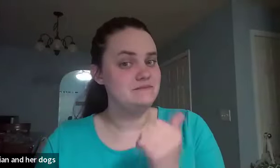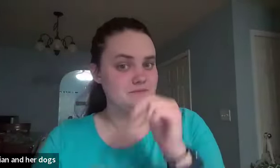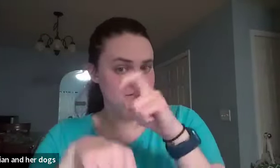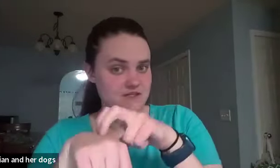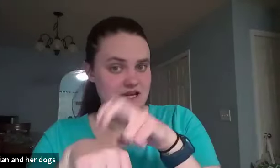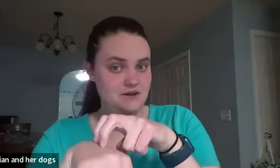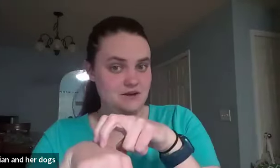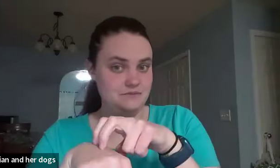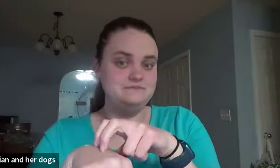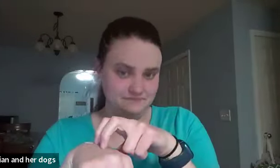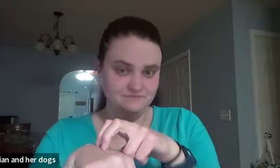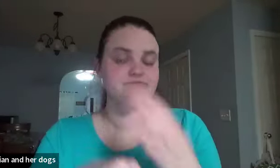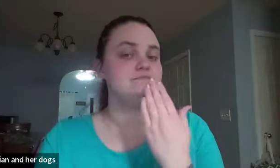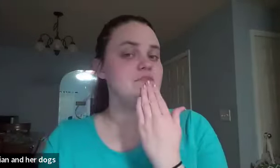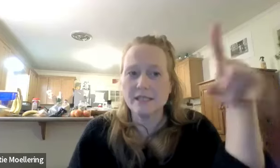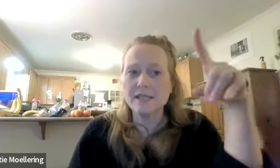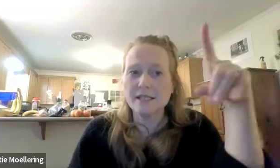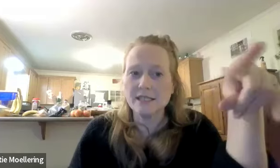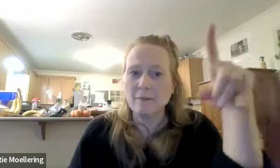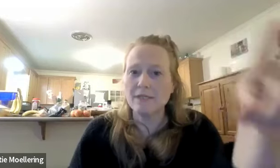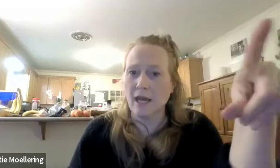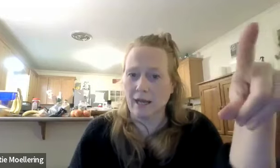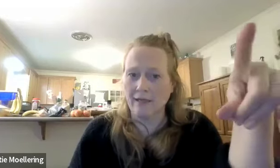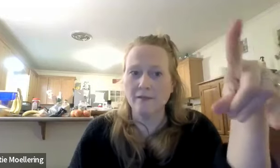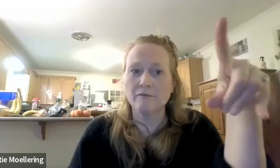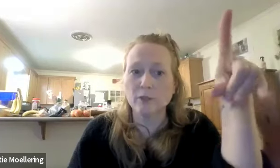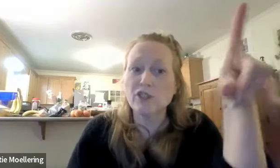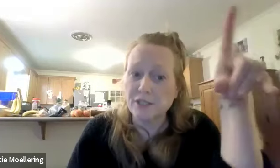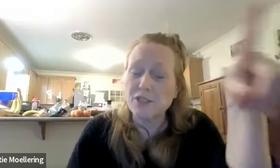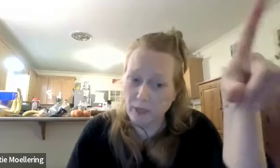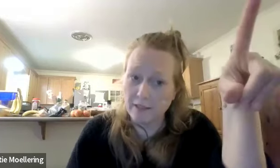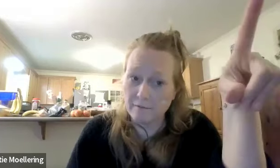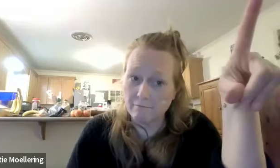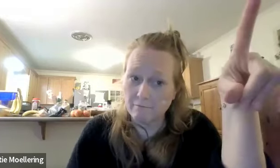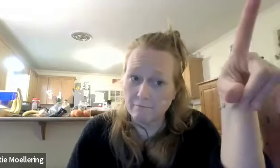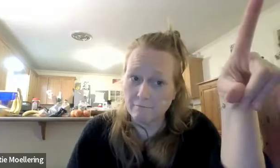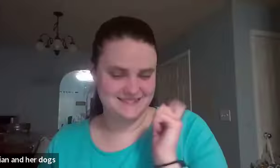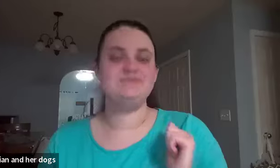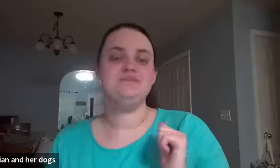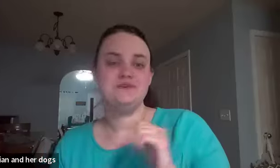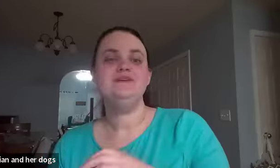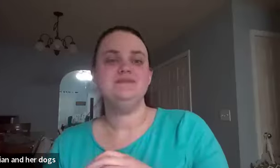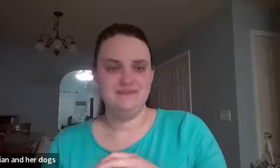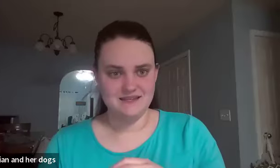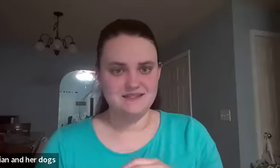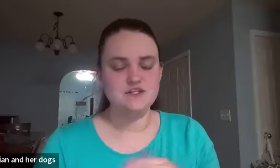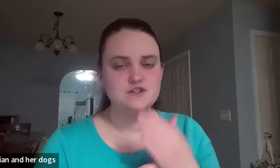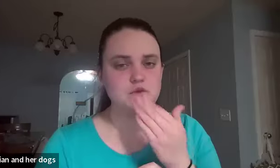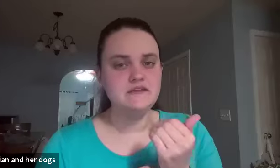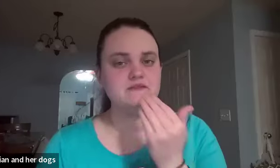sweet potato. Is this the same sign for she's sweet? Yes. Okay. Yes. Sweet.